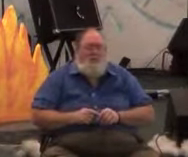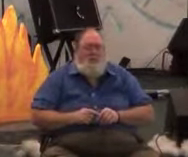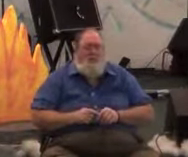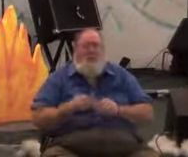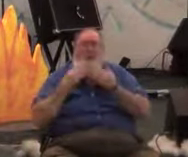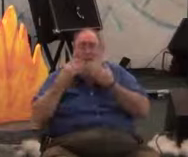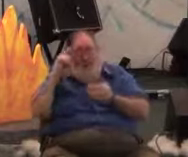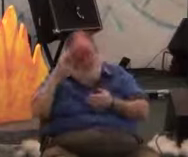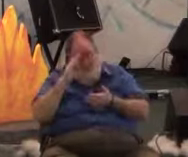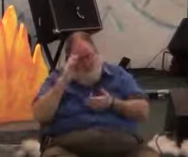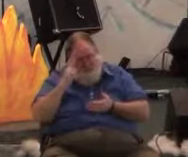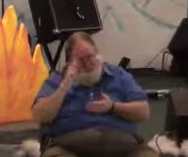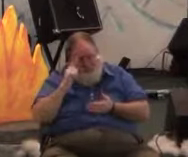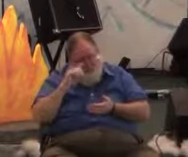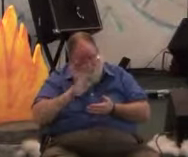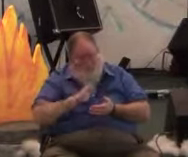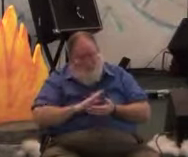I hate that.